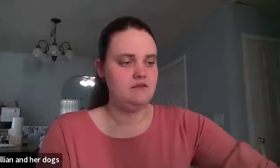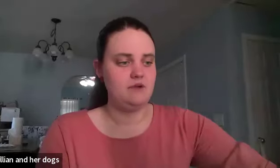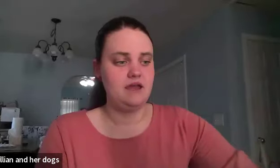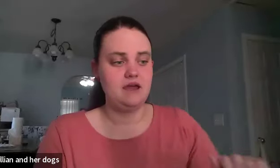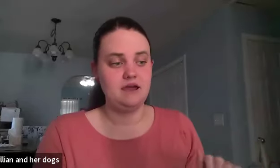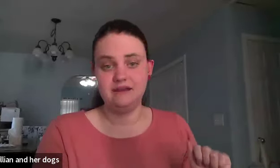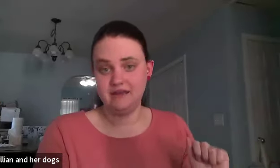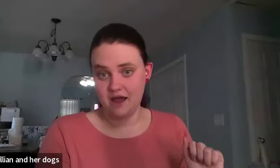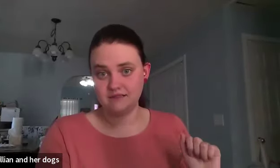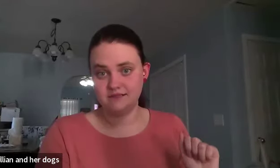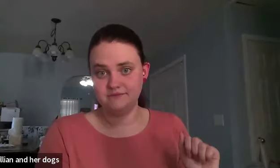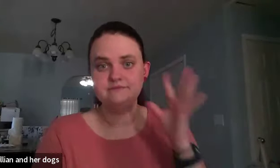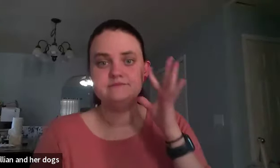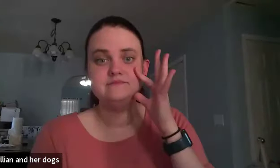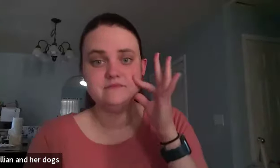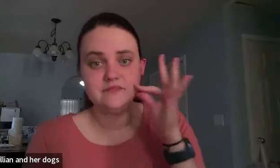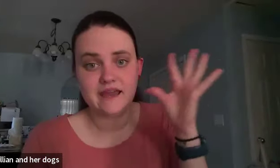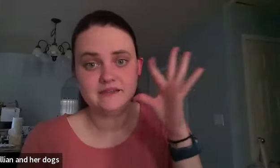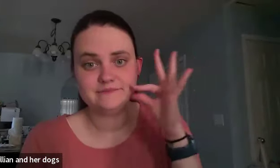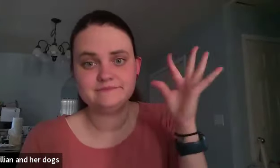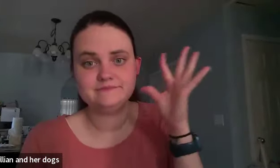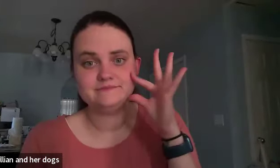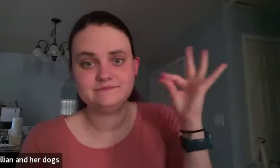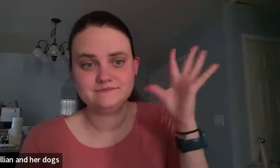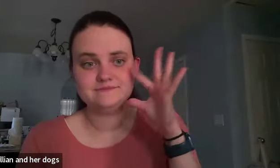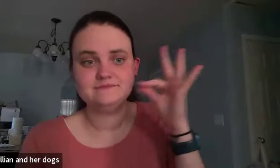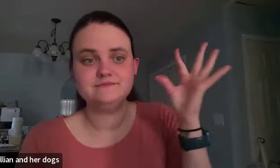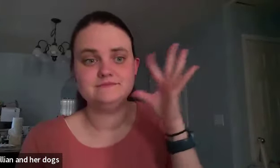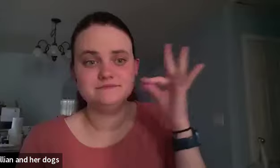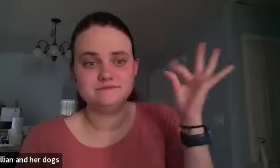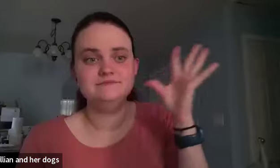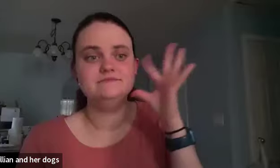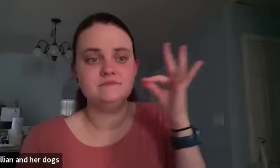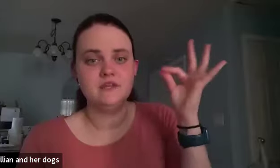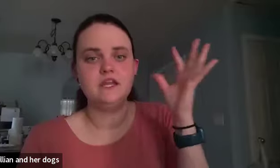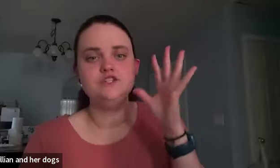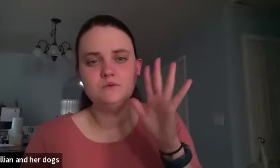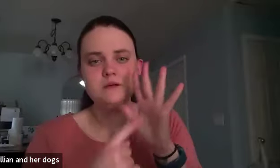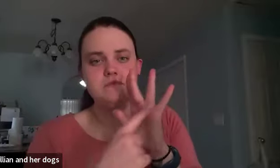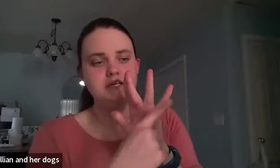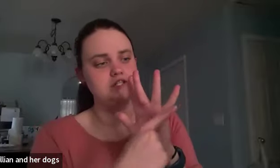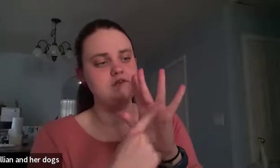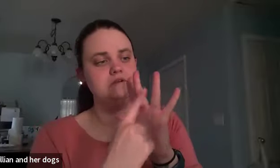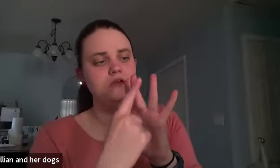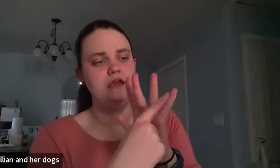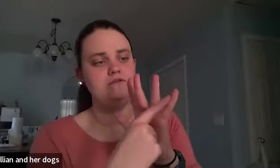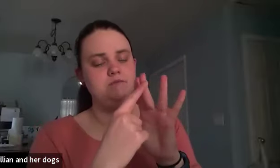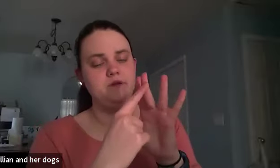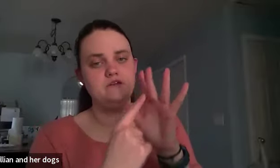Then we had cat, cat. And you do want to make sure, if you can, have your